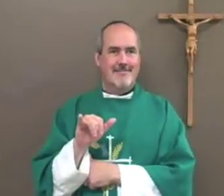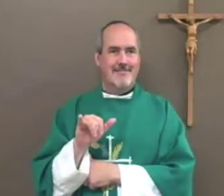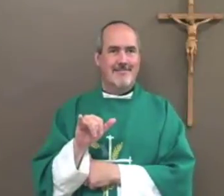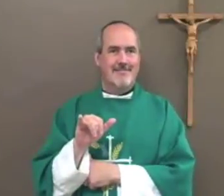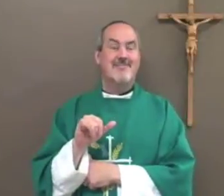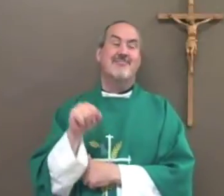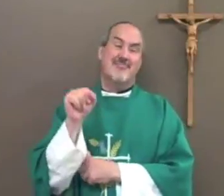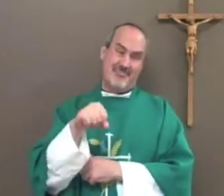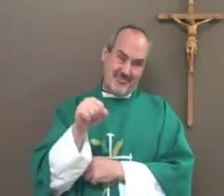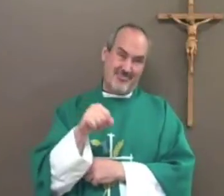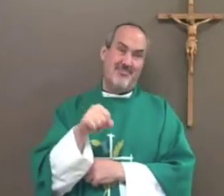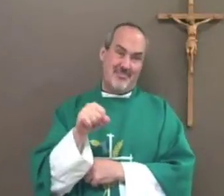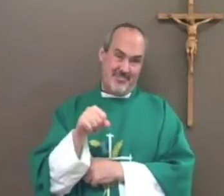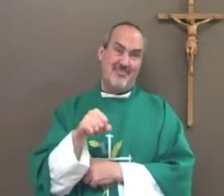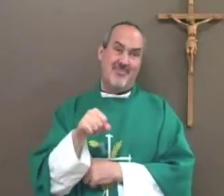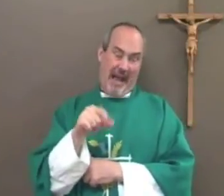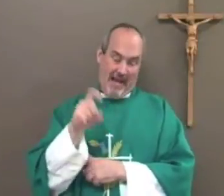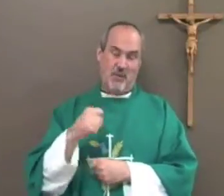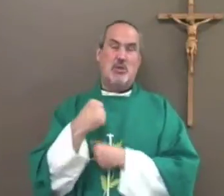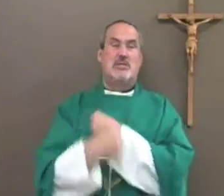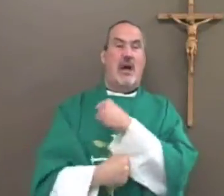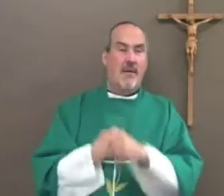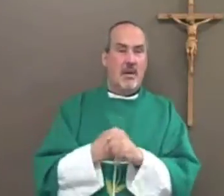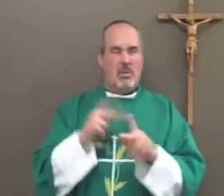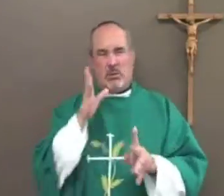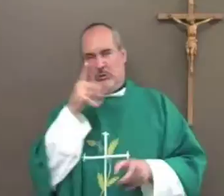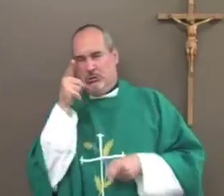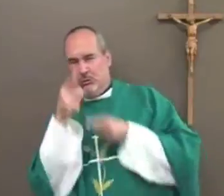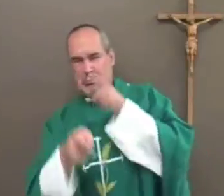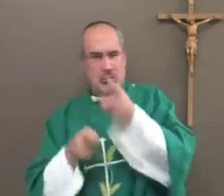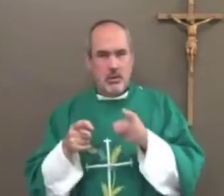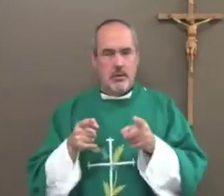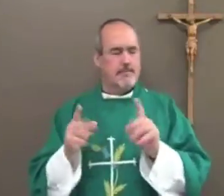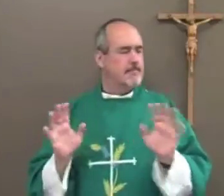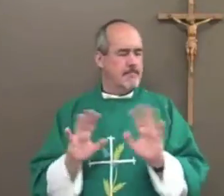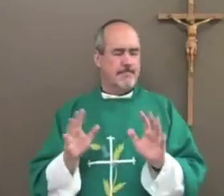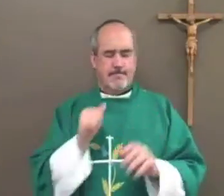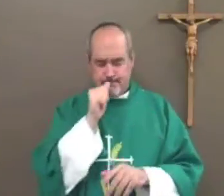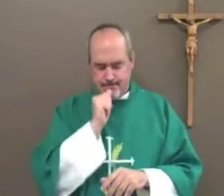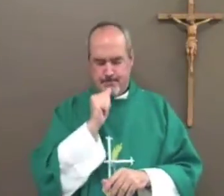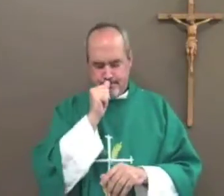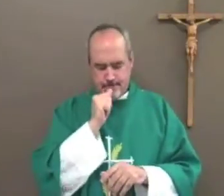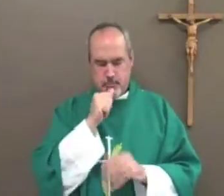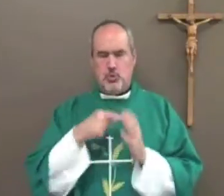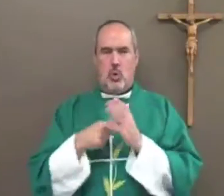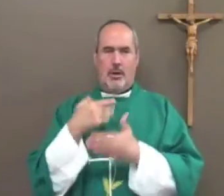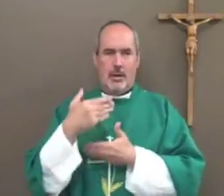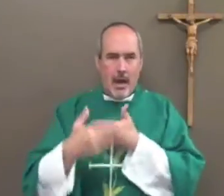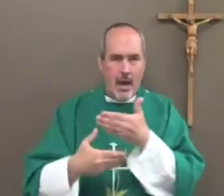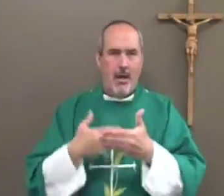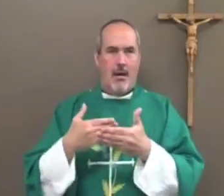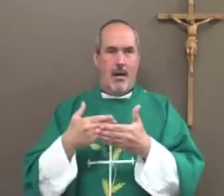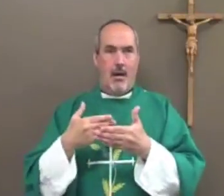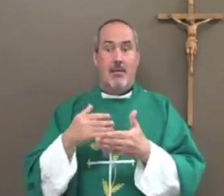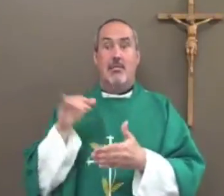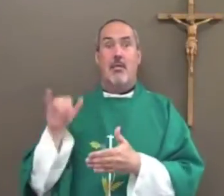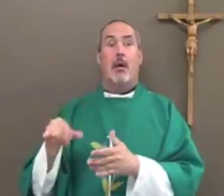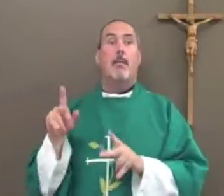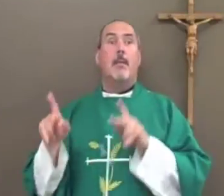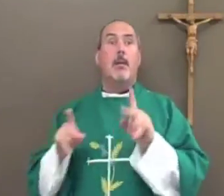He wants us to follow God's way. And yes, we may suffer, we may be persecuted, but through